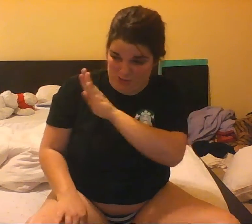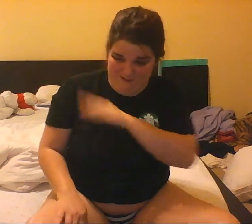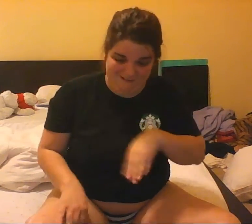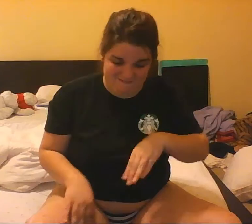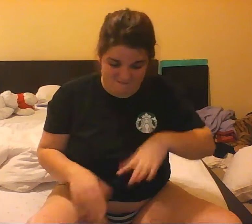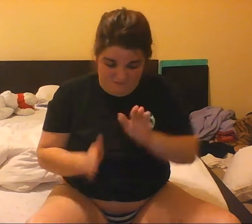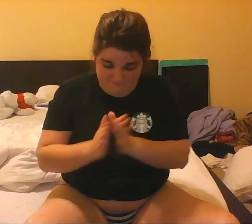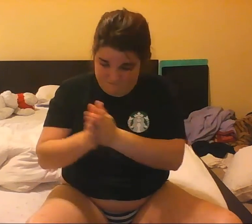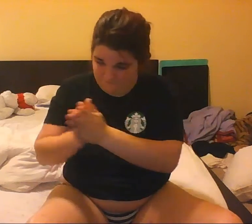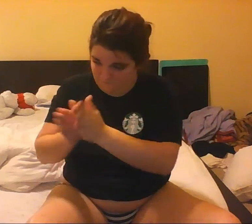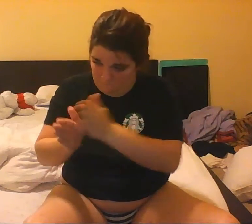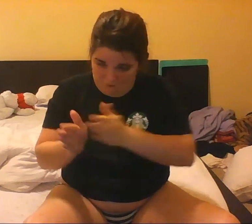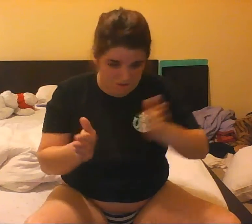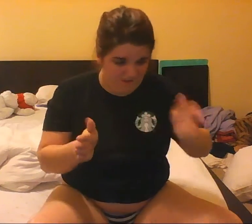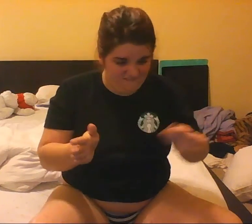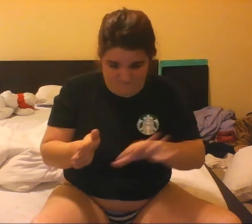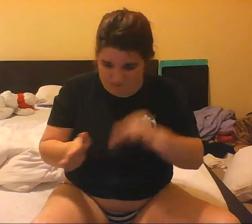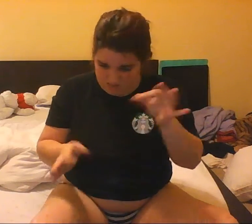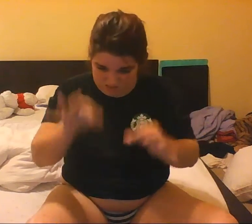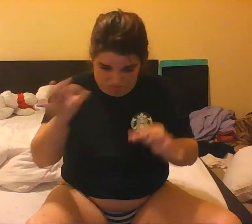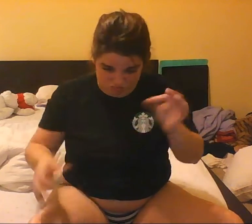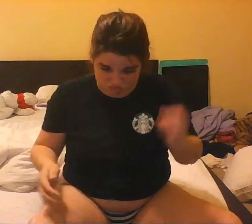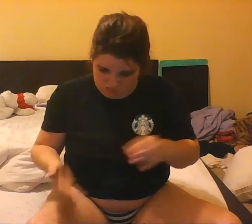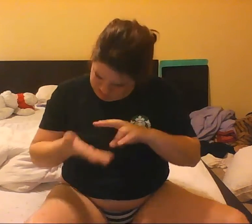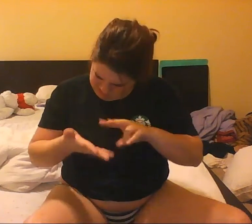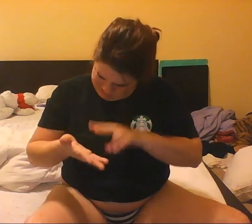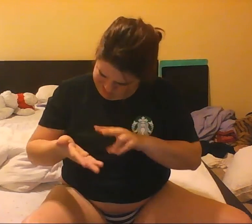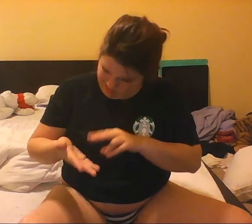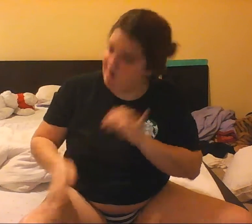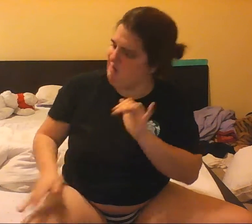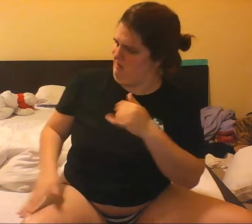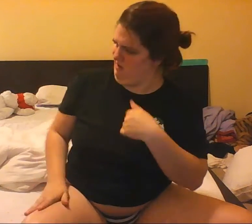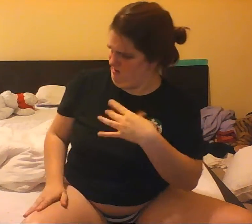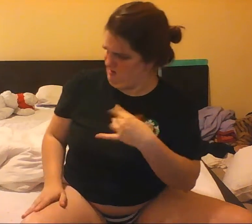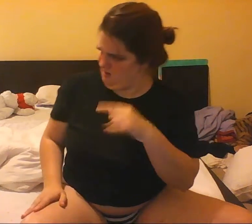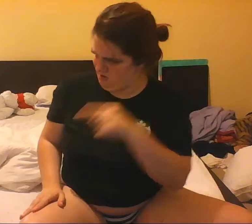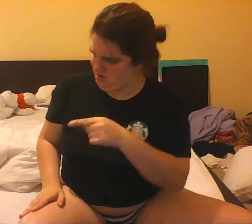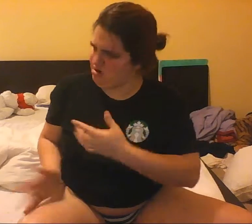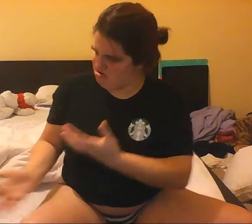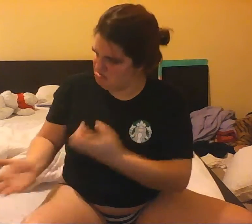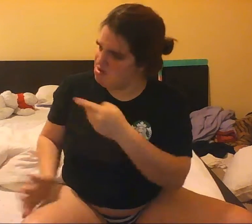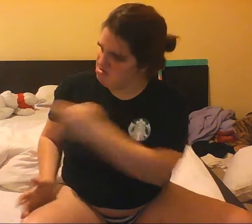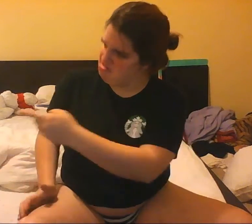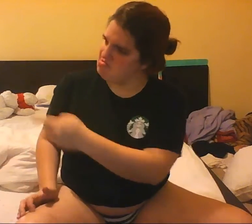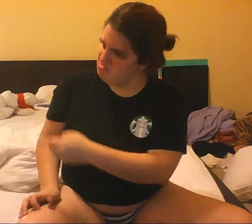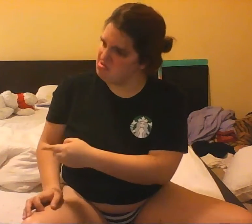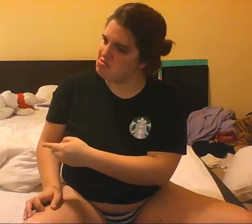wakes her up. And this is 10 years in, so it's going to be 90 years before they get there. She's going to die before they get